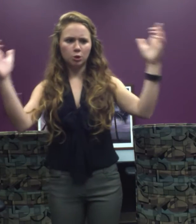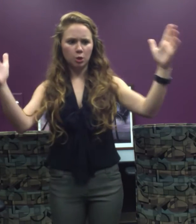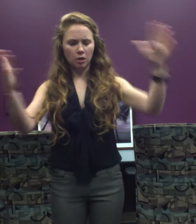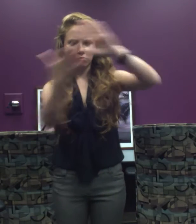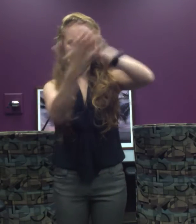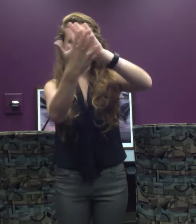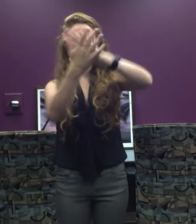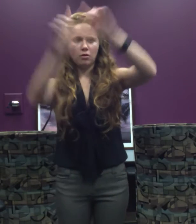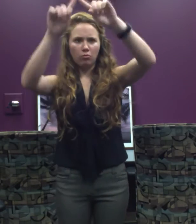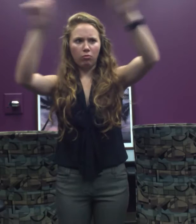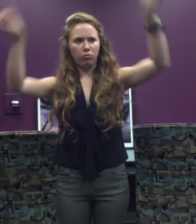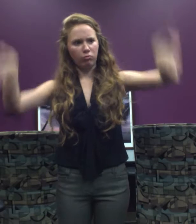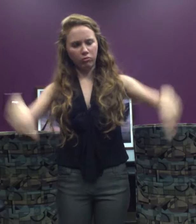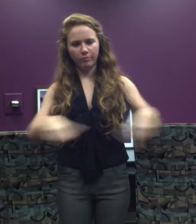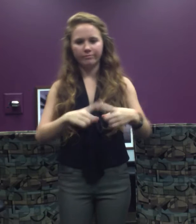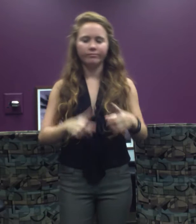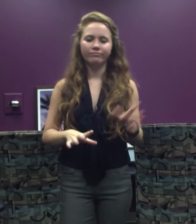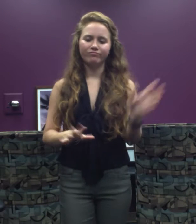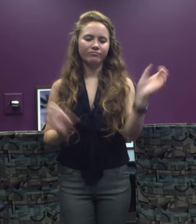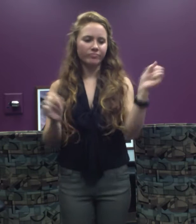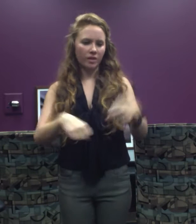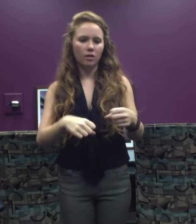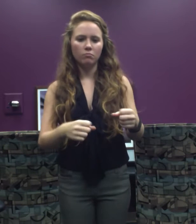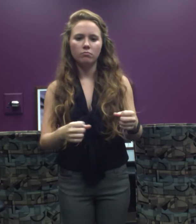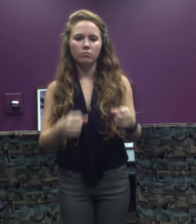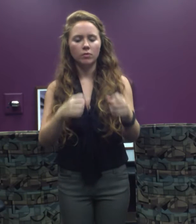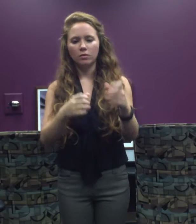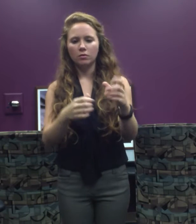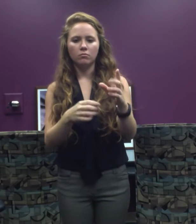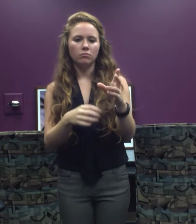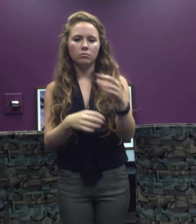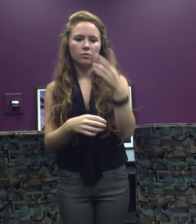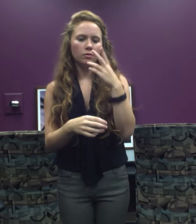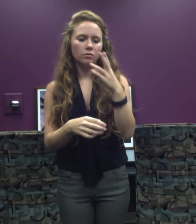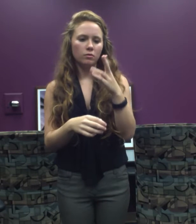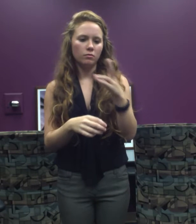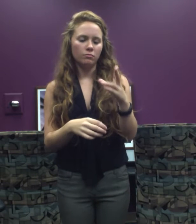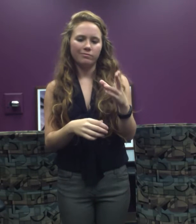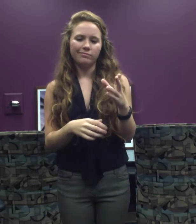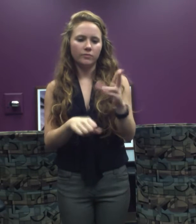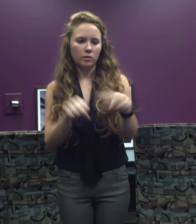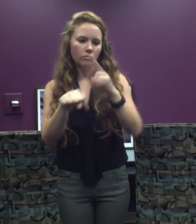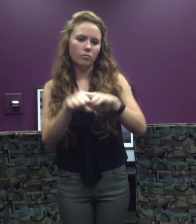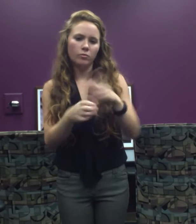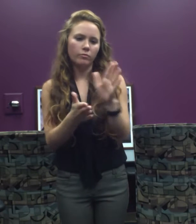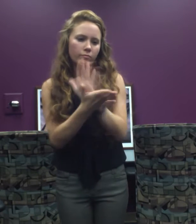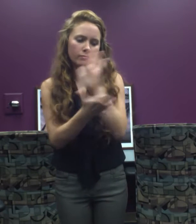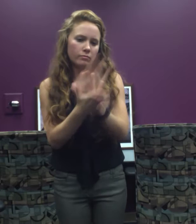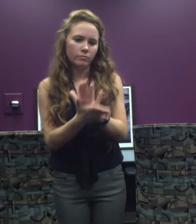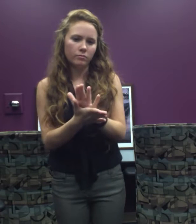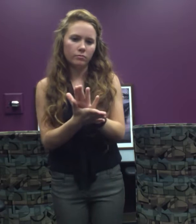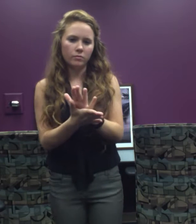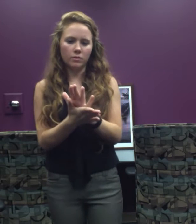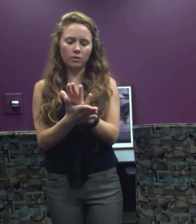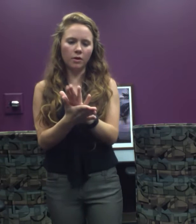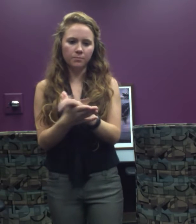cubes may be any size at all. At home, you can start with 1 inch, 1 inch, 1 inch, 1 inch if you wish. But what